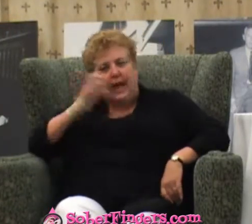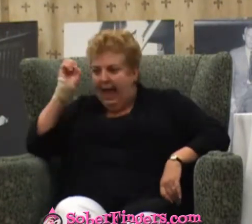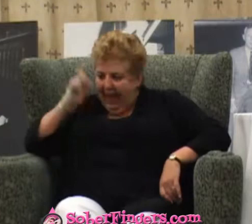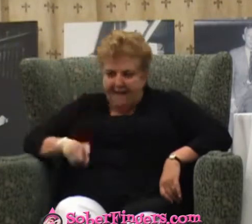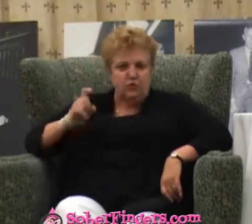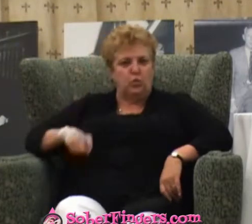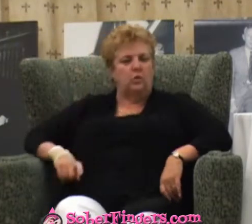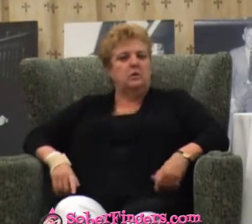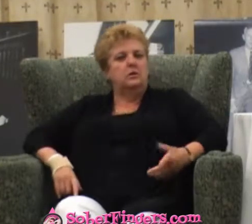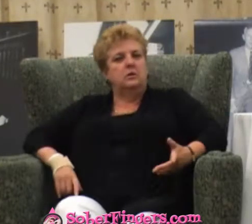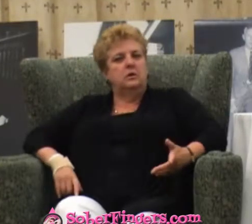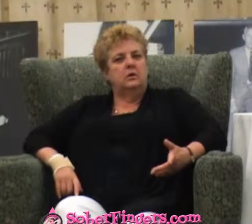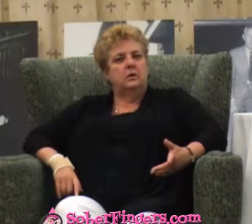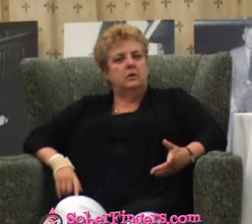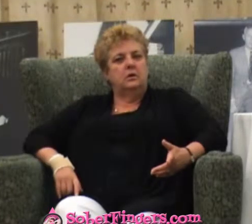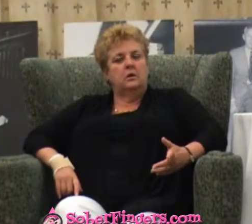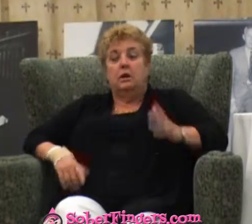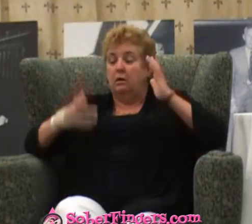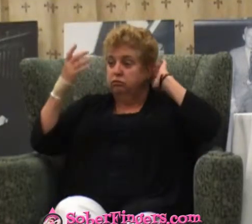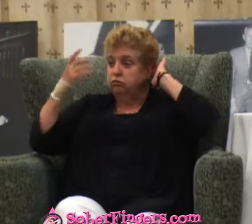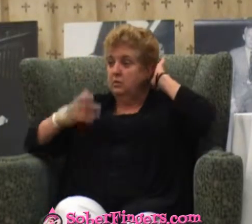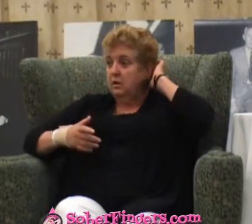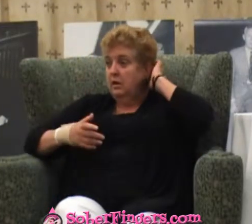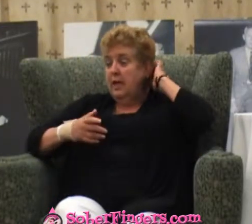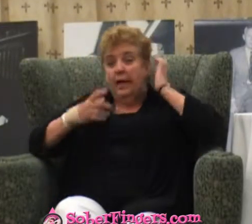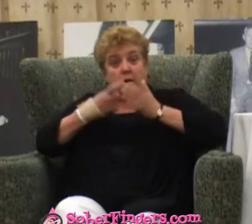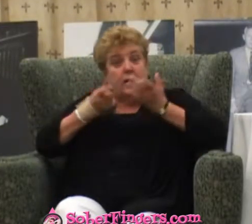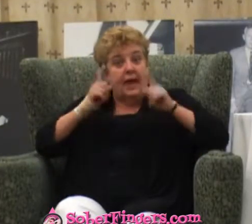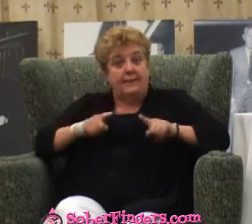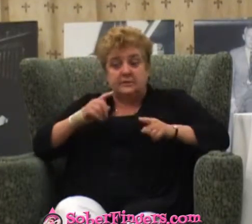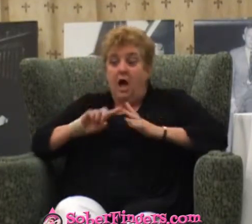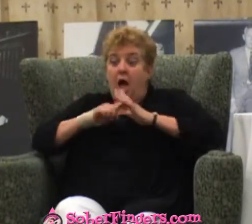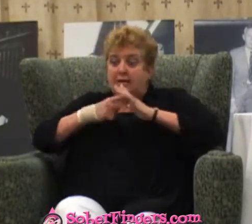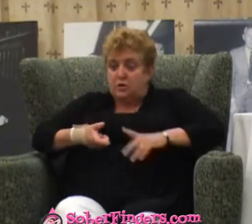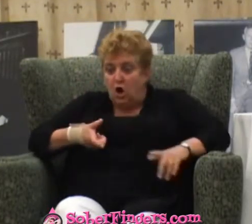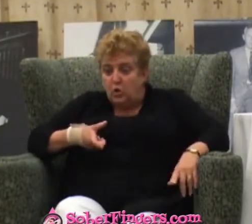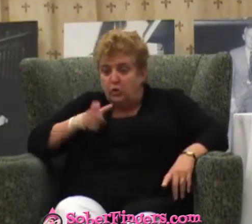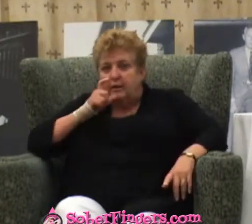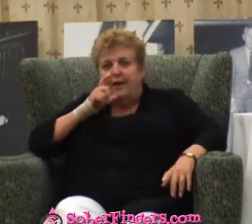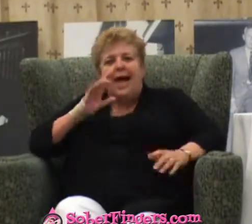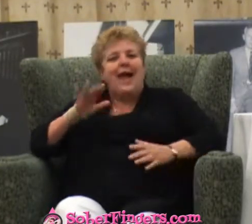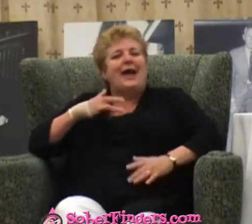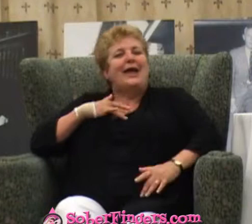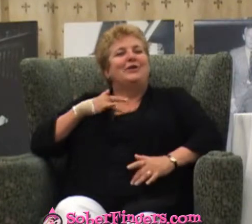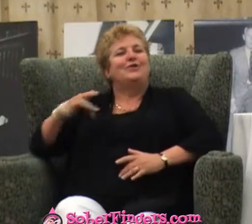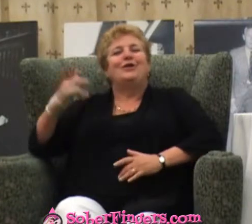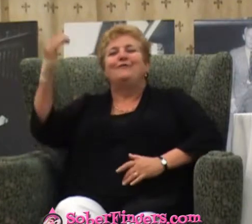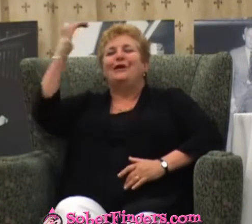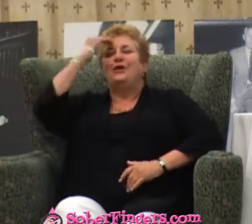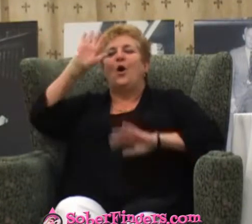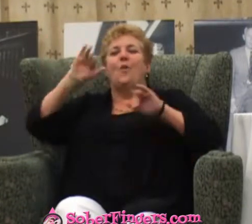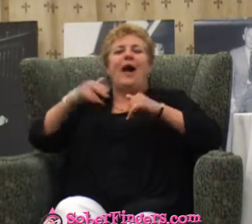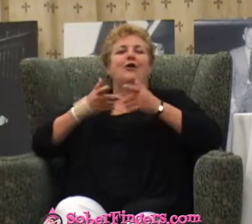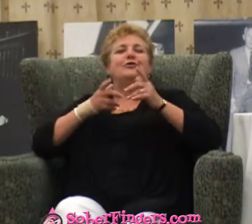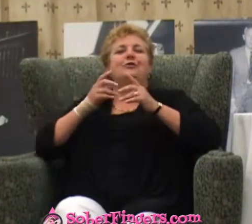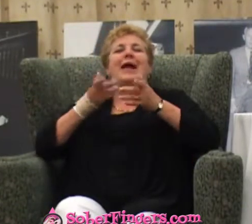and something magic happens. I pick up a cocktail and I intuitively know how to handle situations that used to baffle